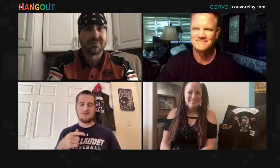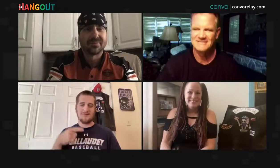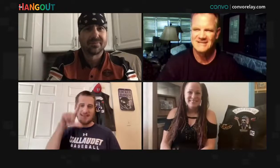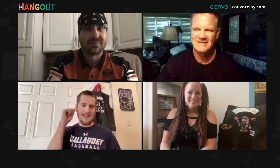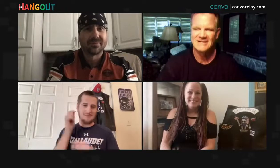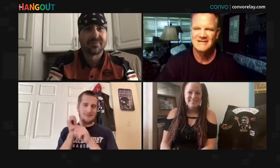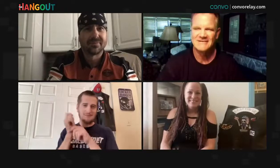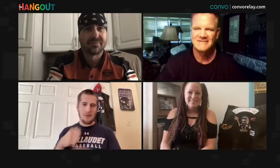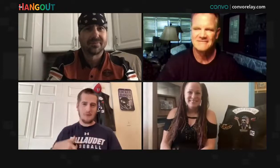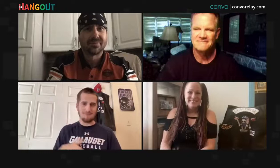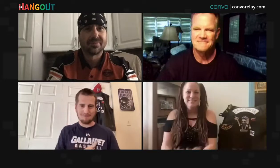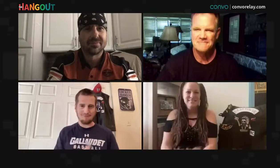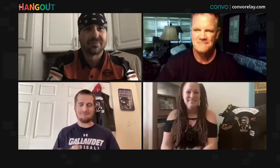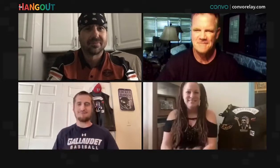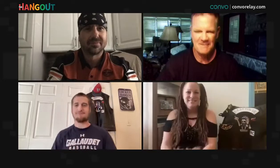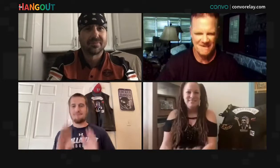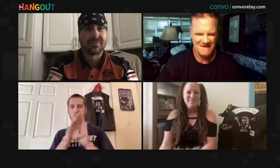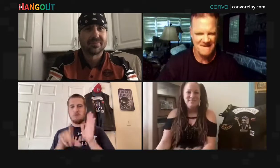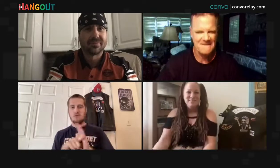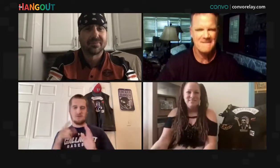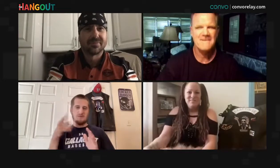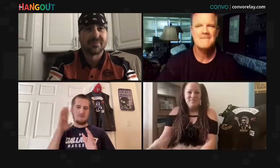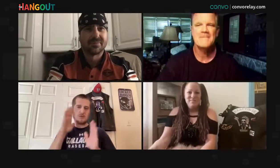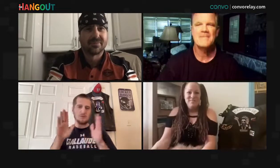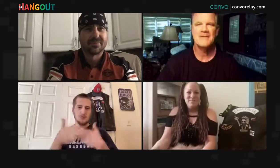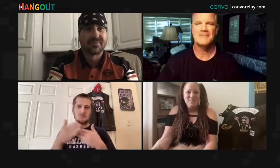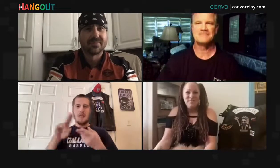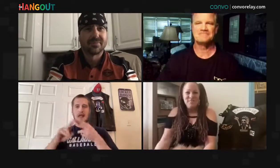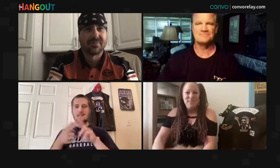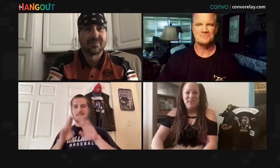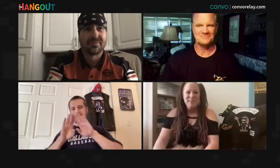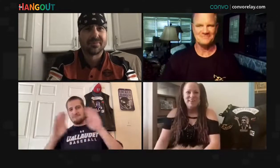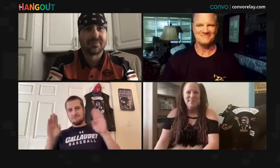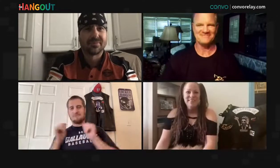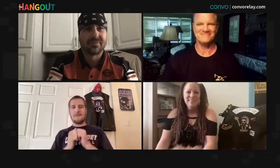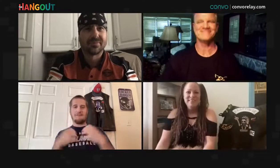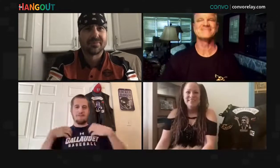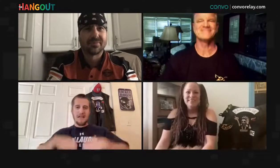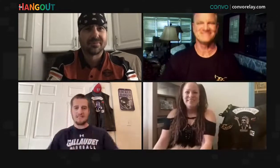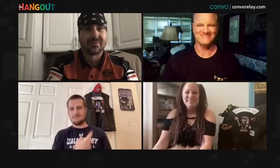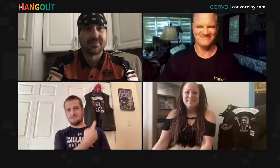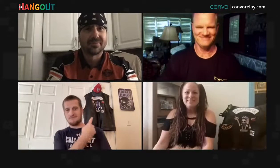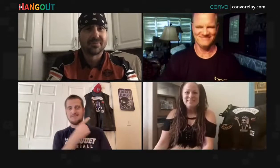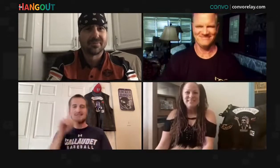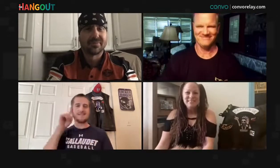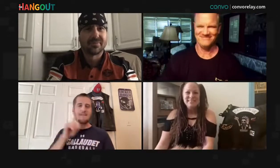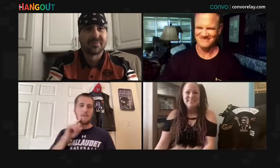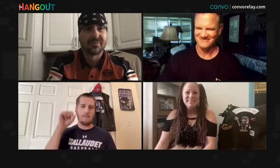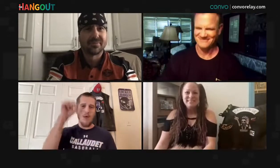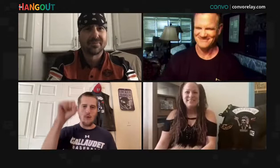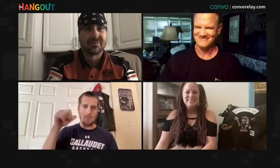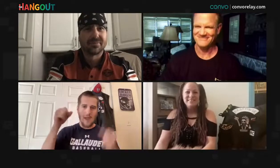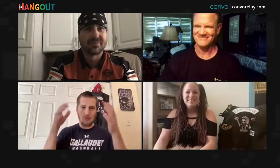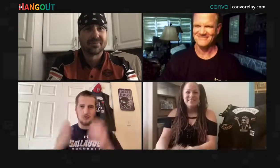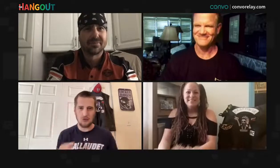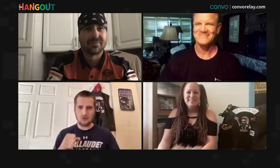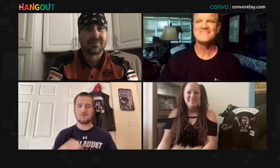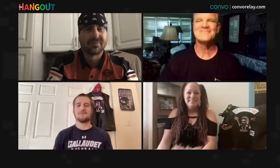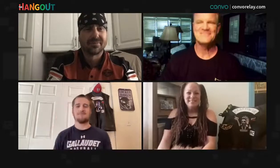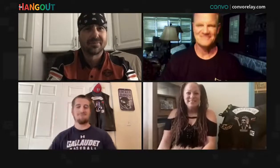blue shirt, Gallaudet baseball navy blue shirt. I'm in my bedroom with a closet, and I have my